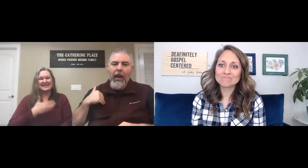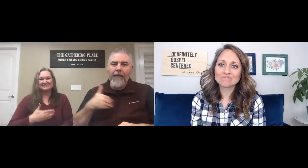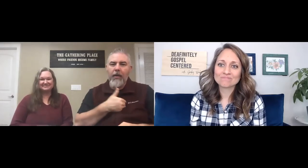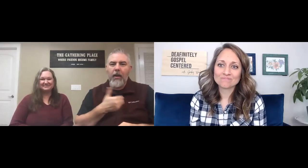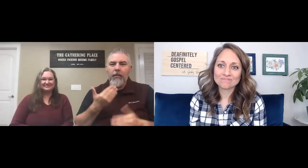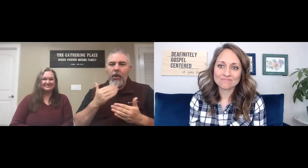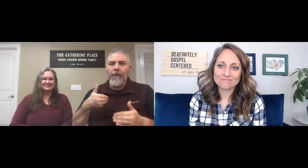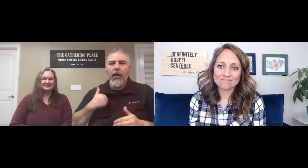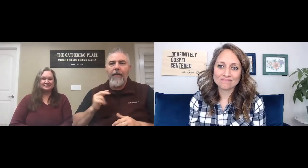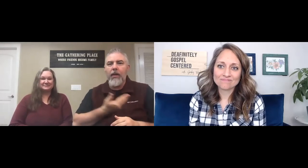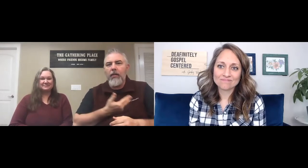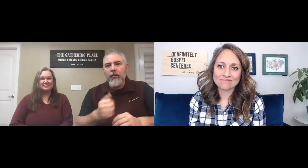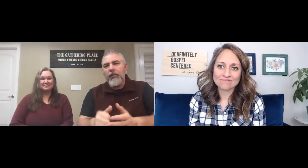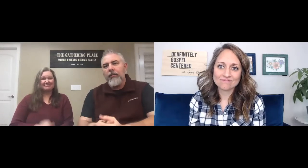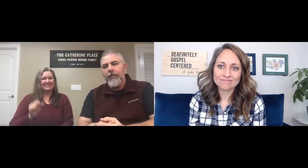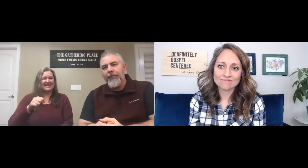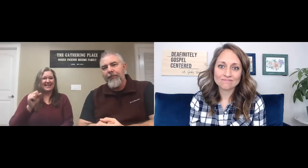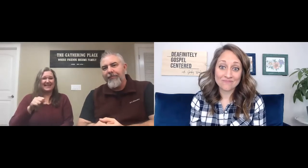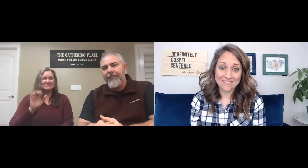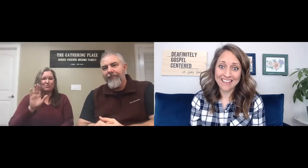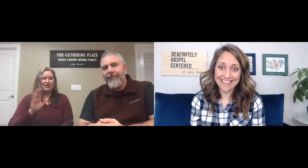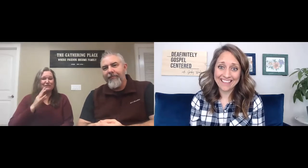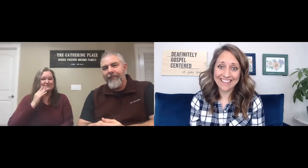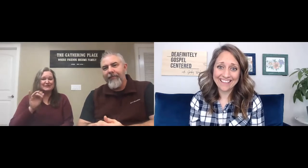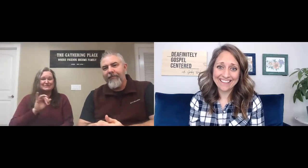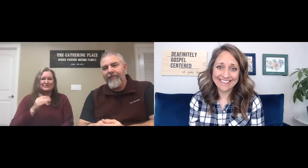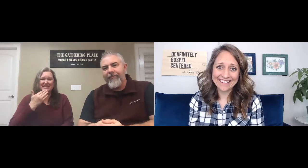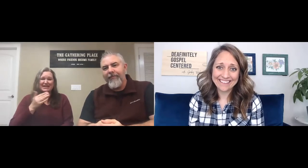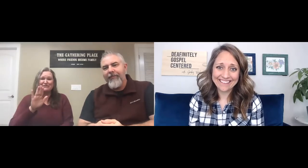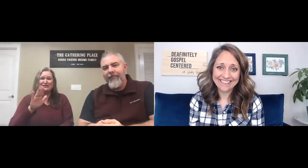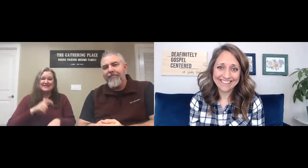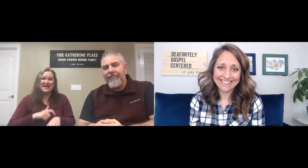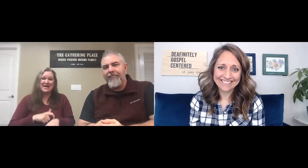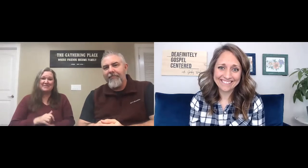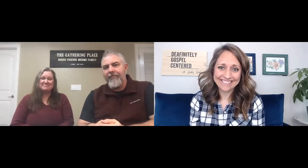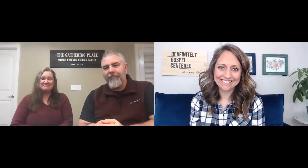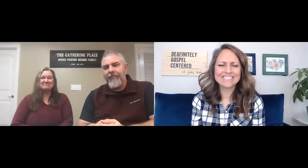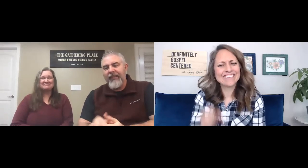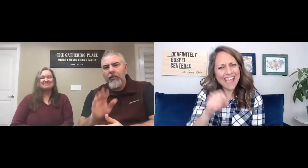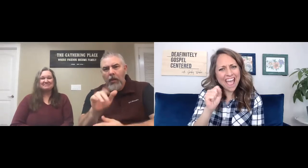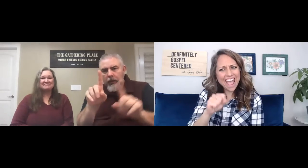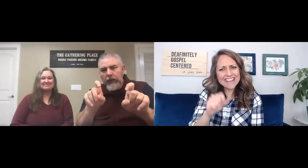a great conversation. We're so thankful for having us. It's a wonderful experience, and thank you for your time.